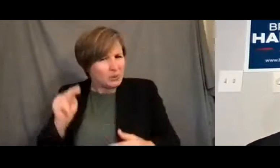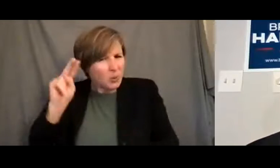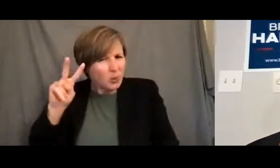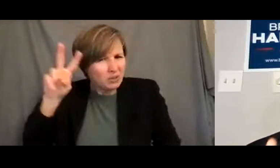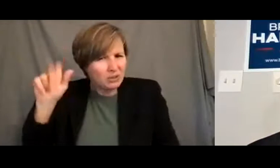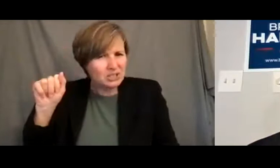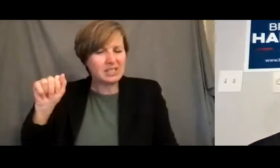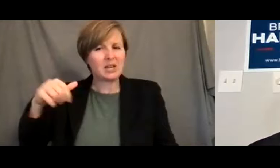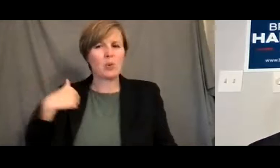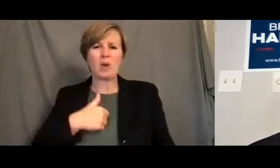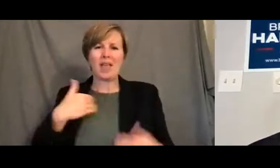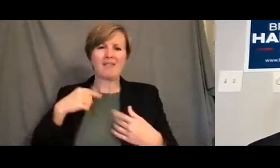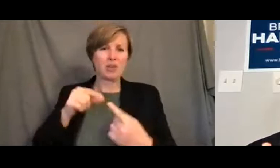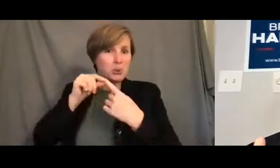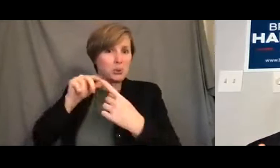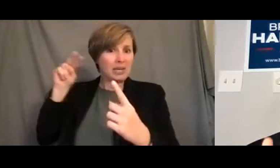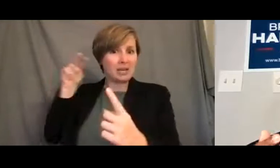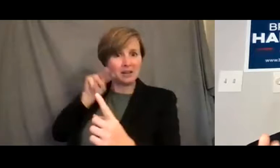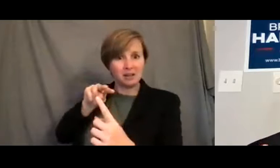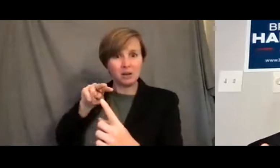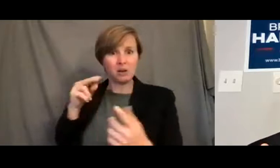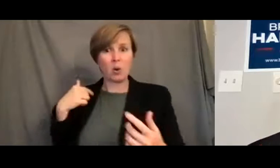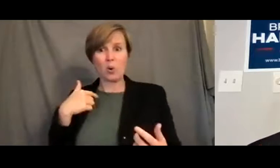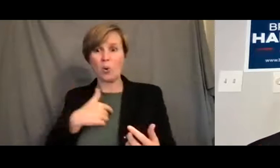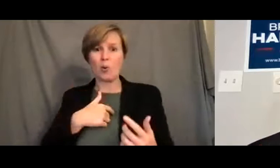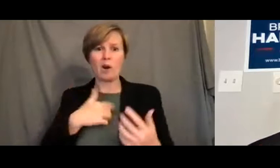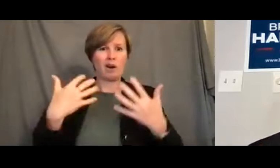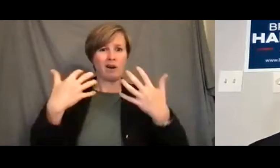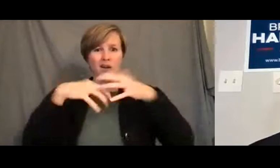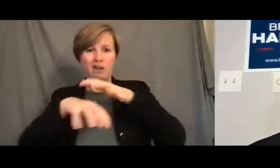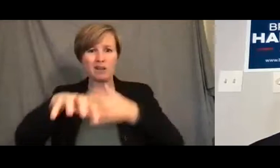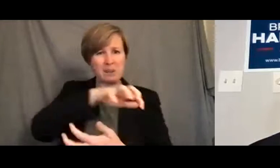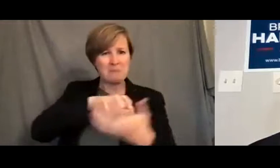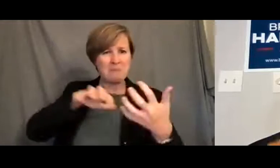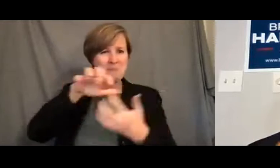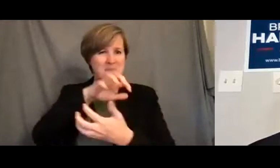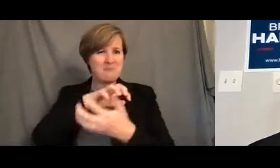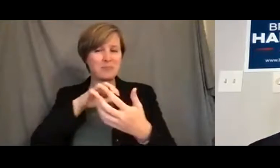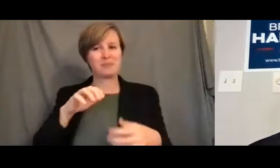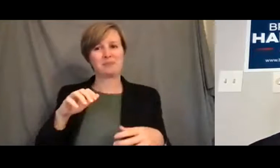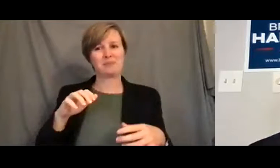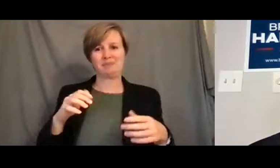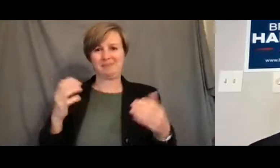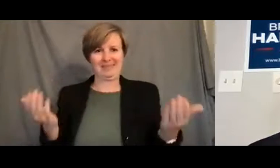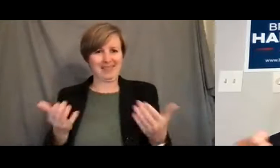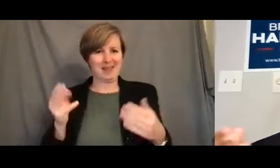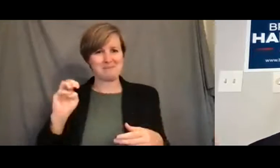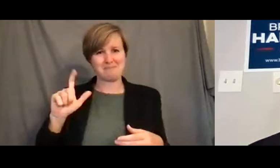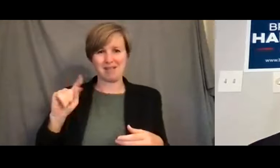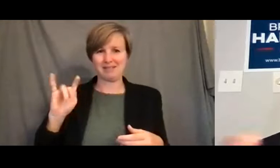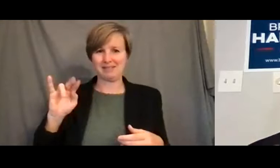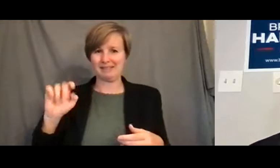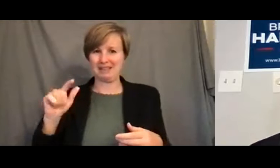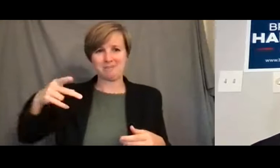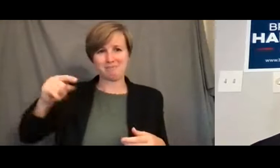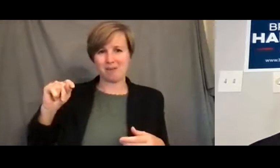particular, we have a unique perspective in that we are a melting pot. We are truly a melting pot right here in Northern Virginia of some